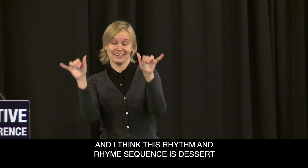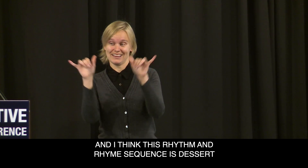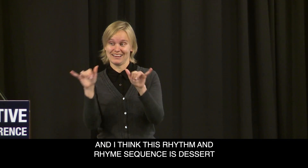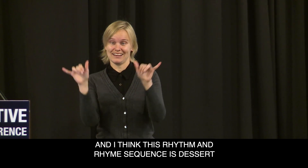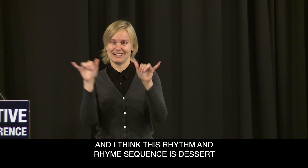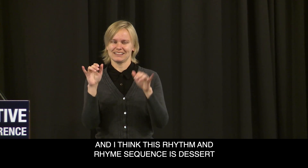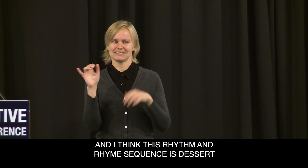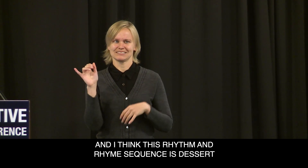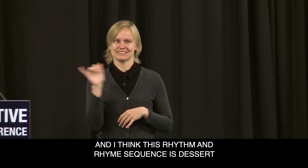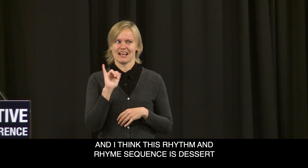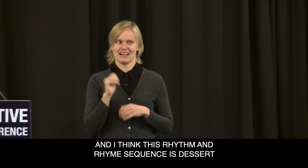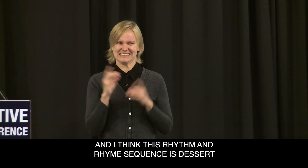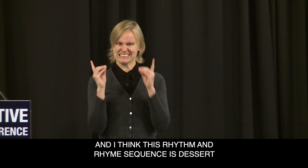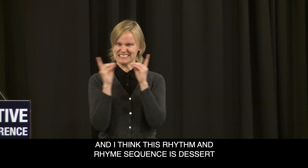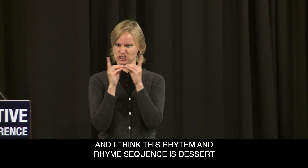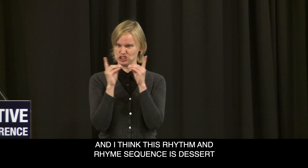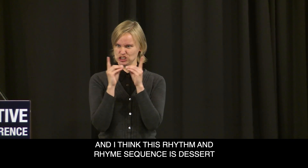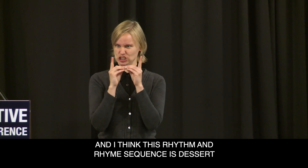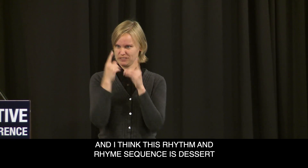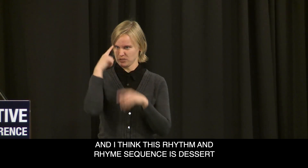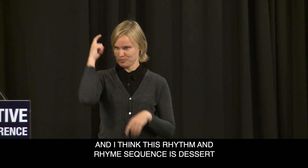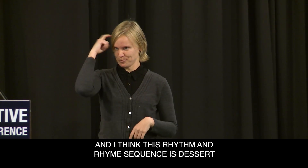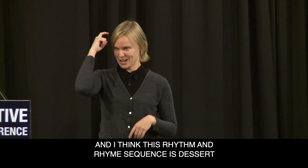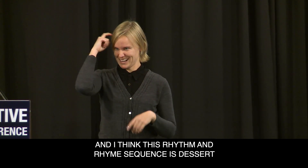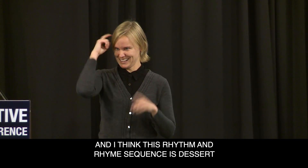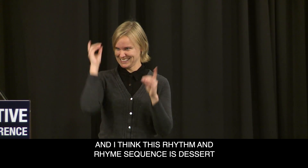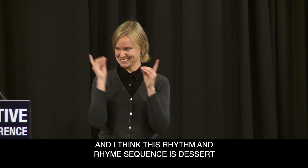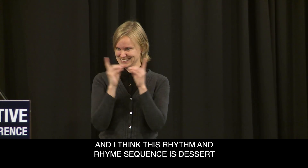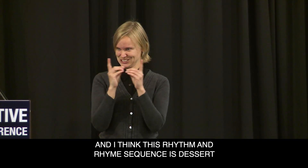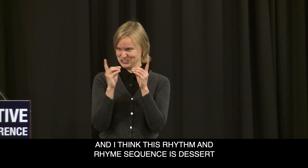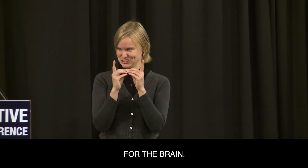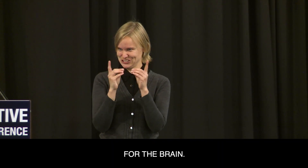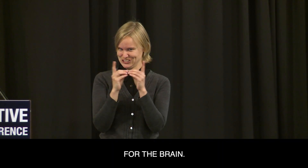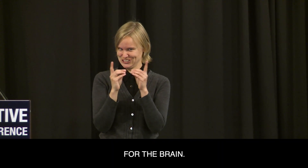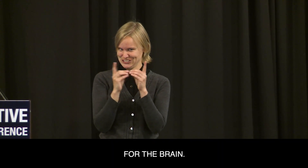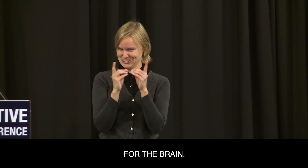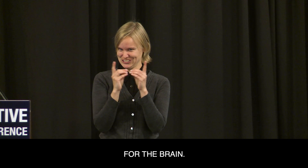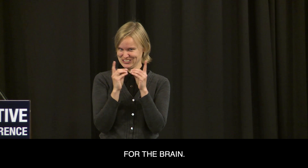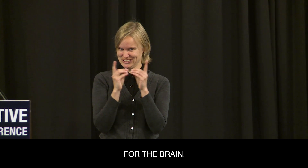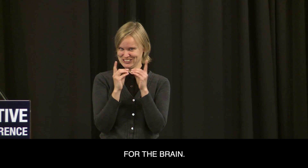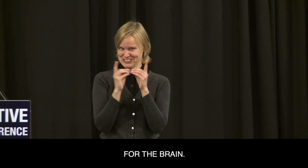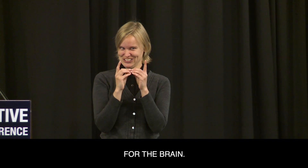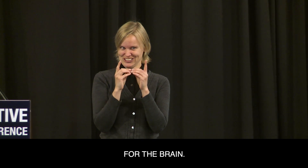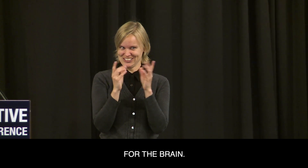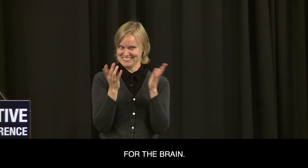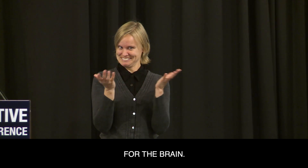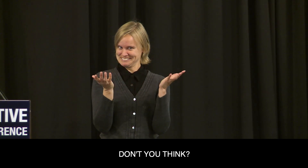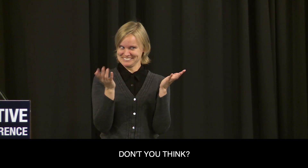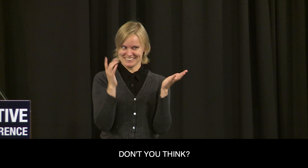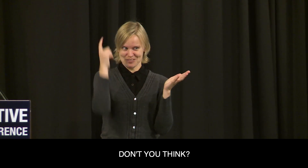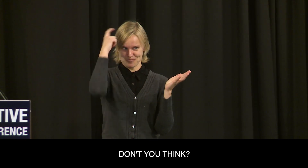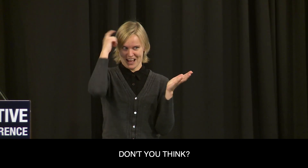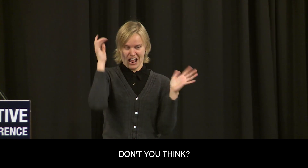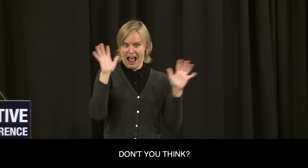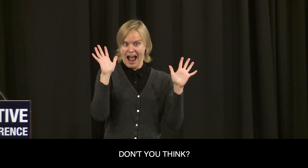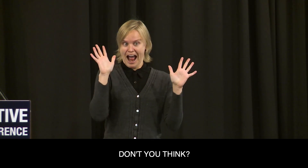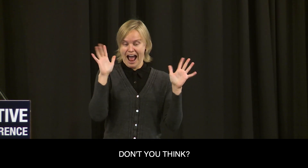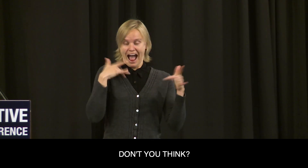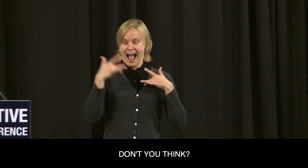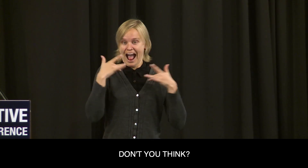think this rhythm and rhyme sequence is dessert for the brain. Don't you think? That it's